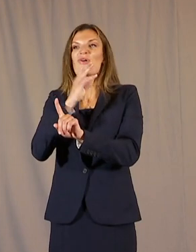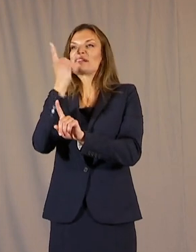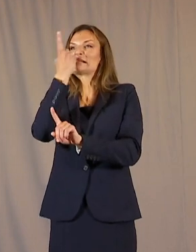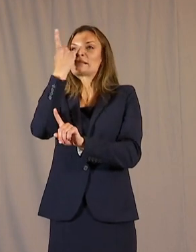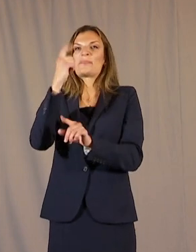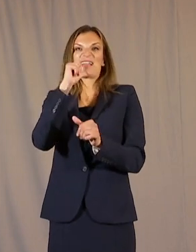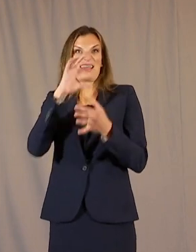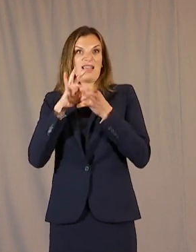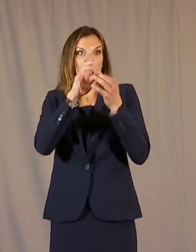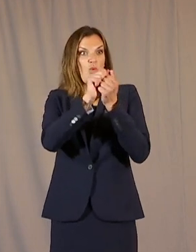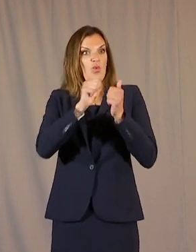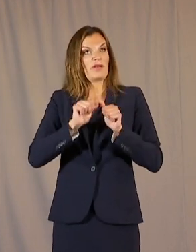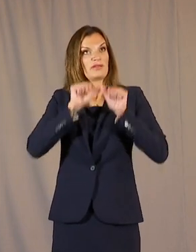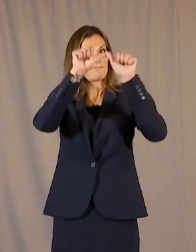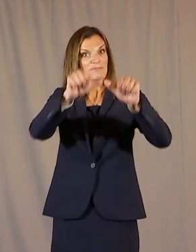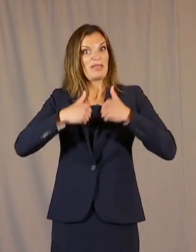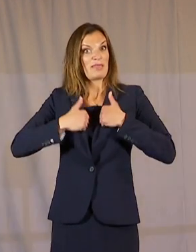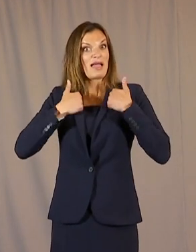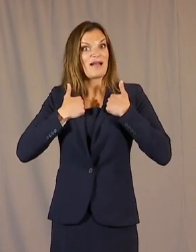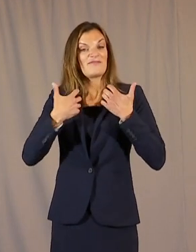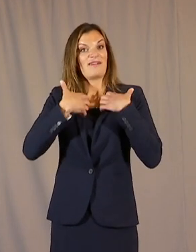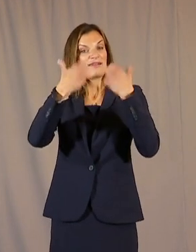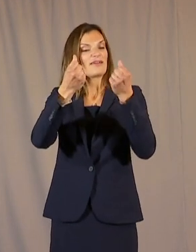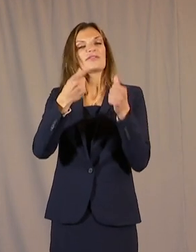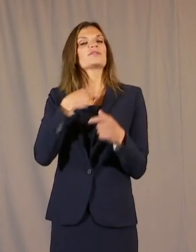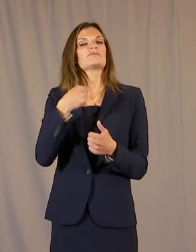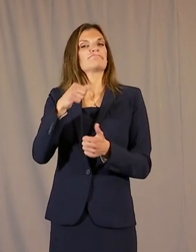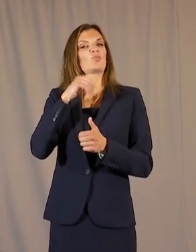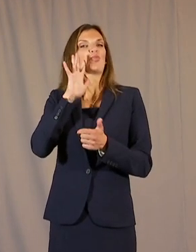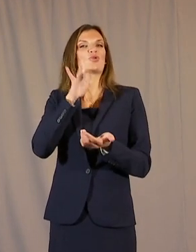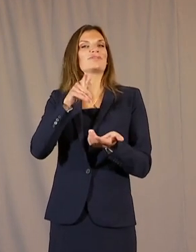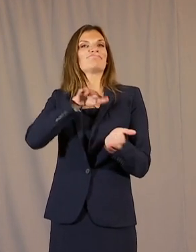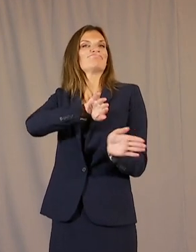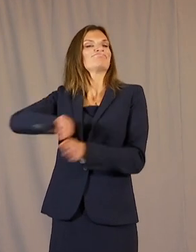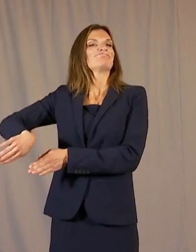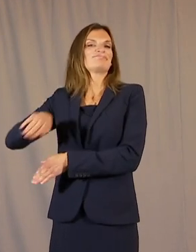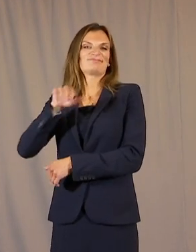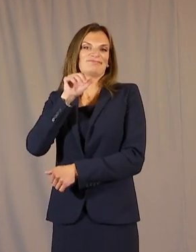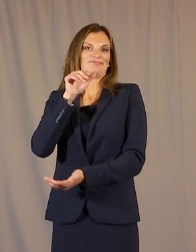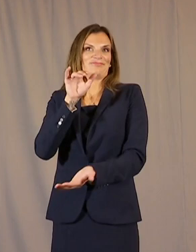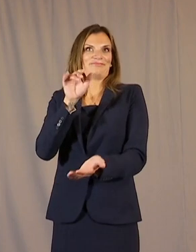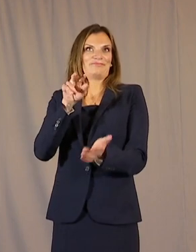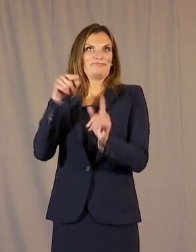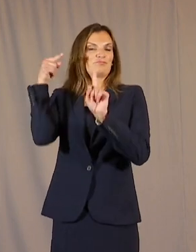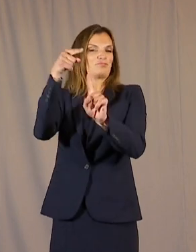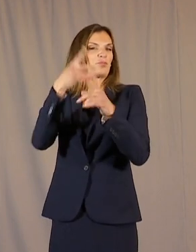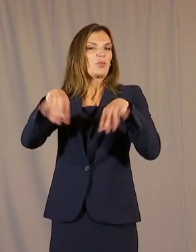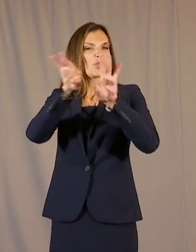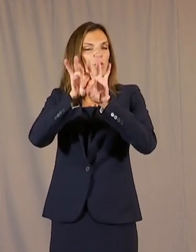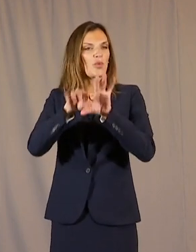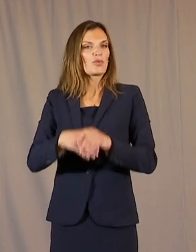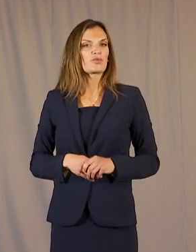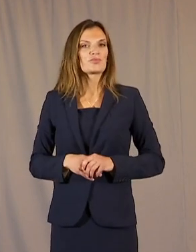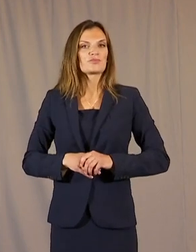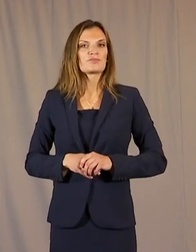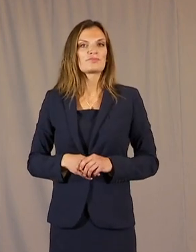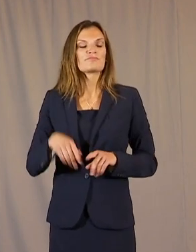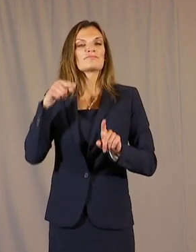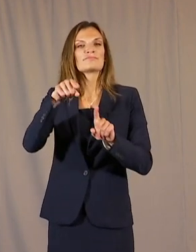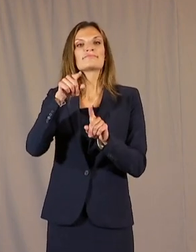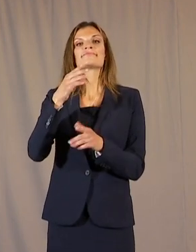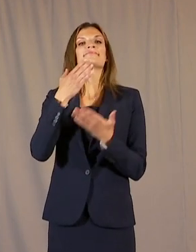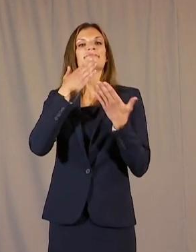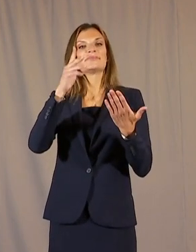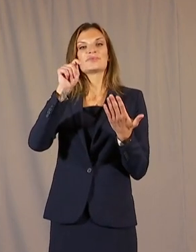just wanted to mention that. I'm sorry. No, and Tommy's very humble. It was thanks to state